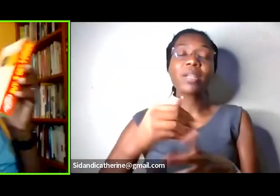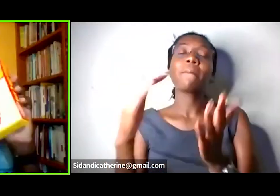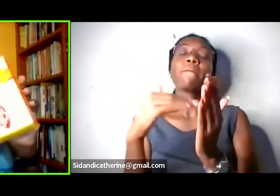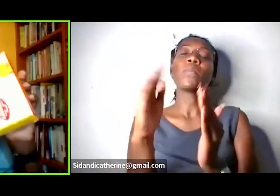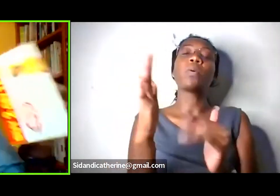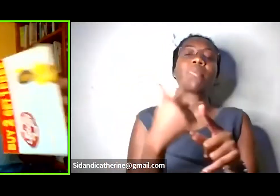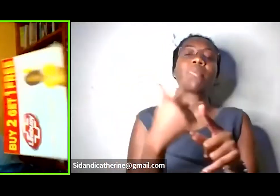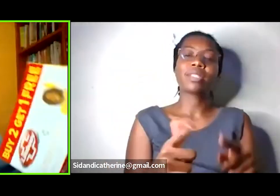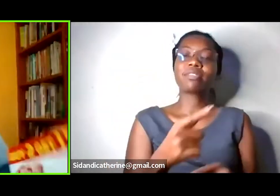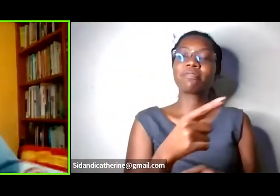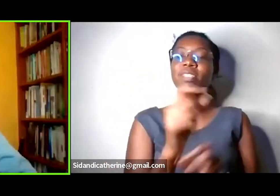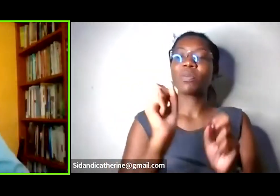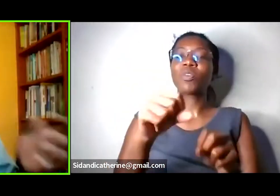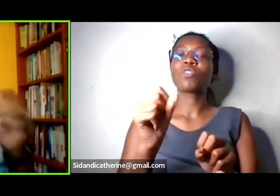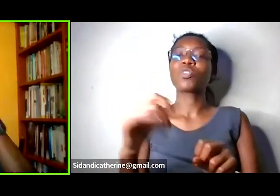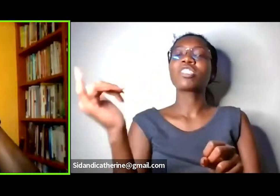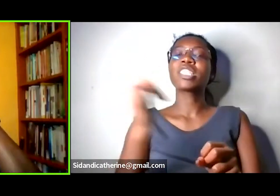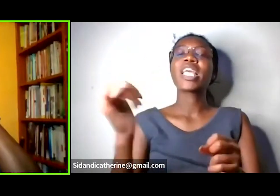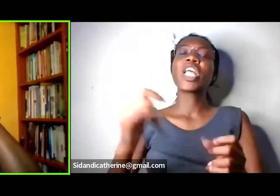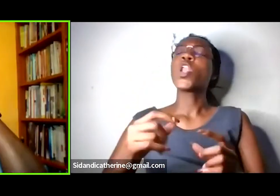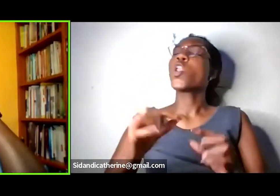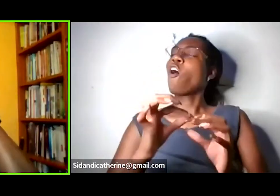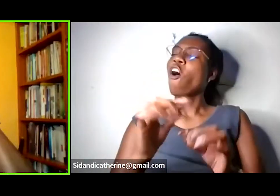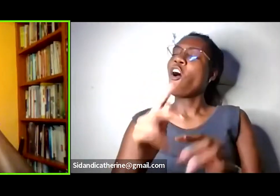this thing of getting somebody to sit up. They're like,